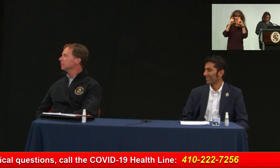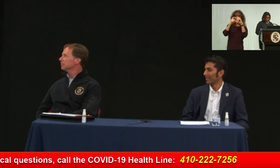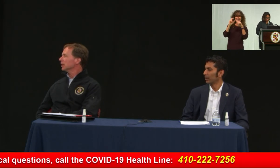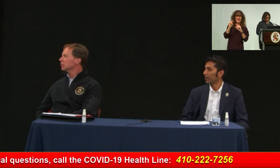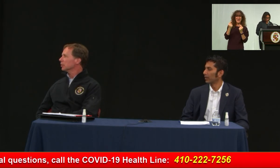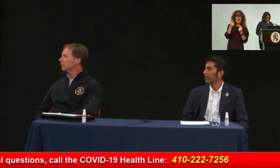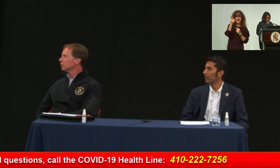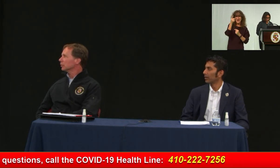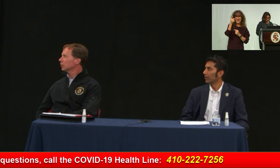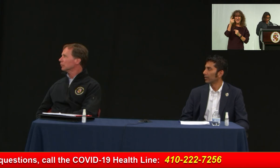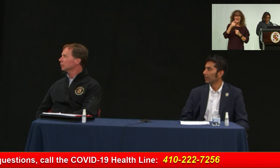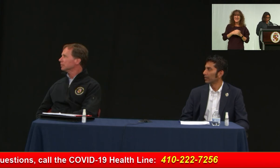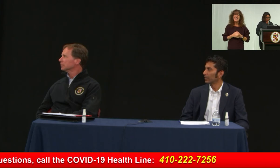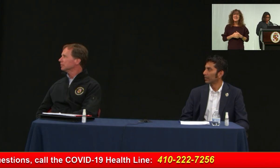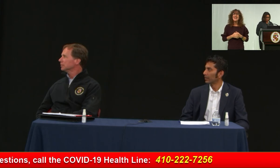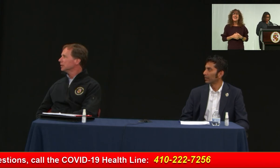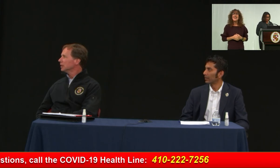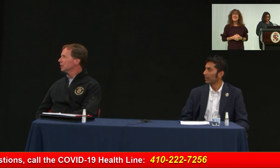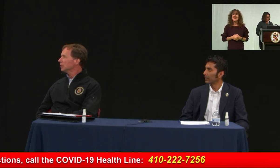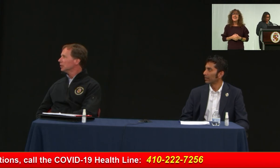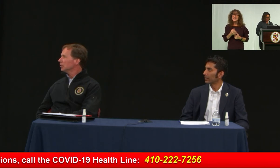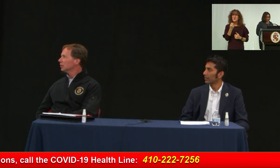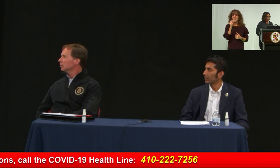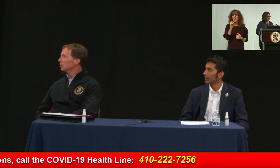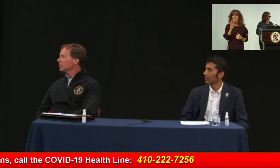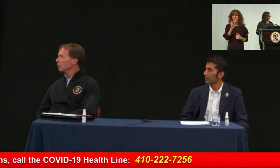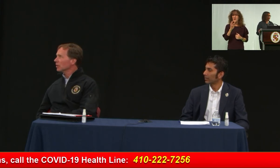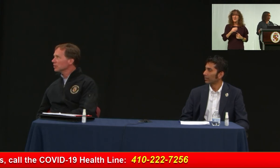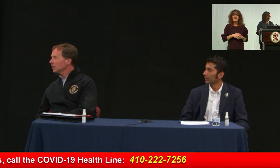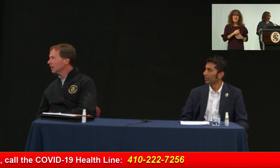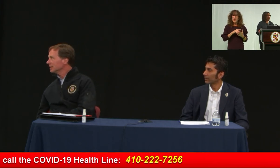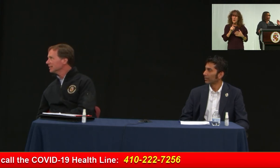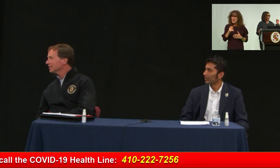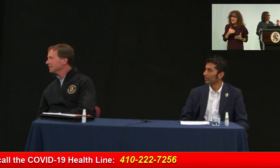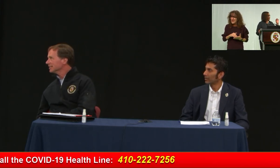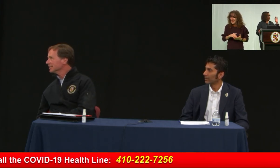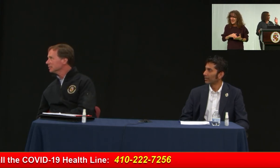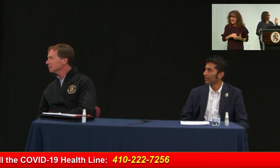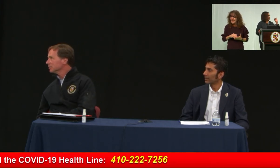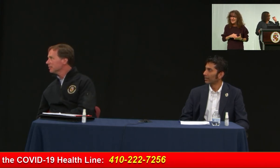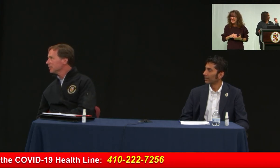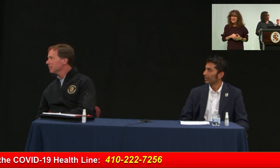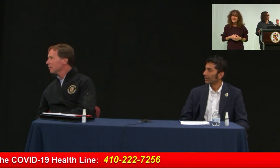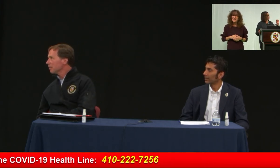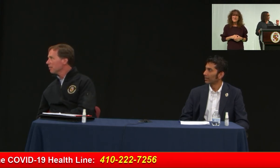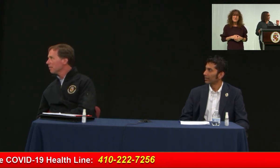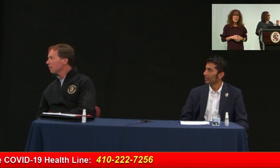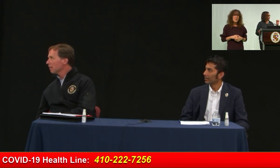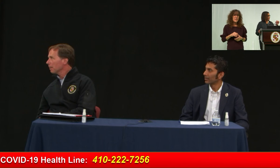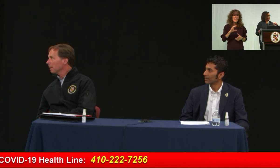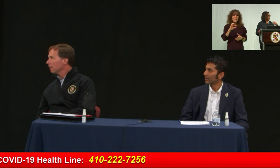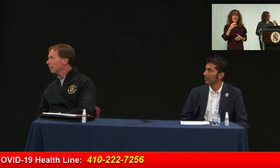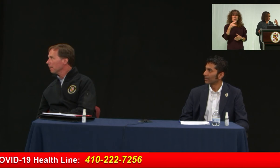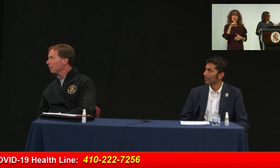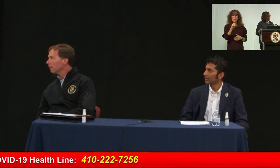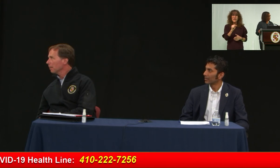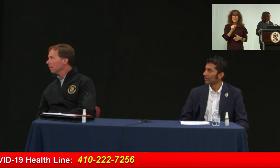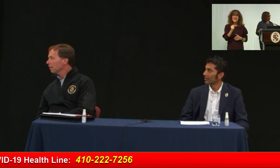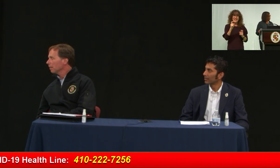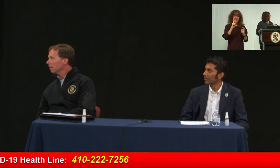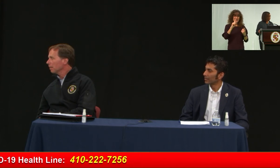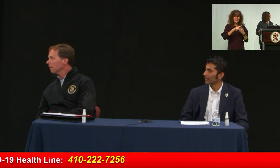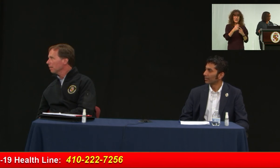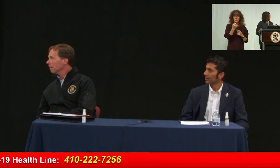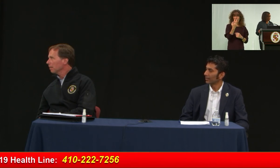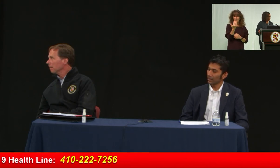But, yeah, it's 12:04. Chris, what was that question? Chris, again? But. Chris gave us till